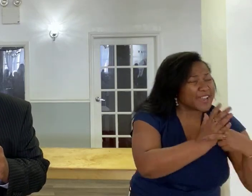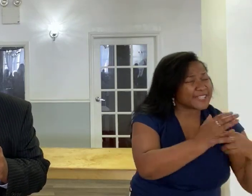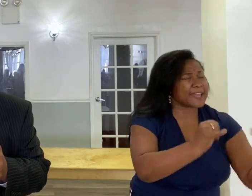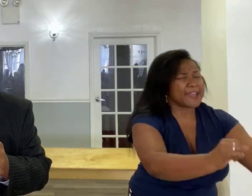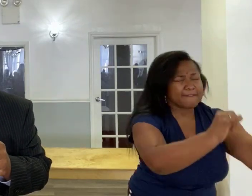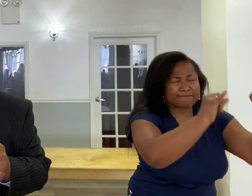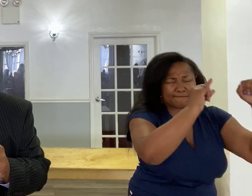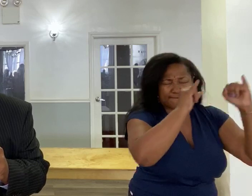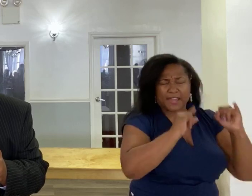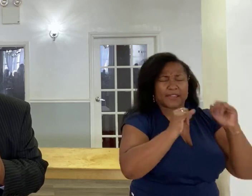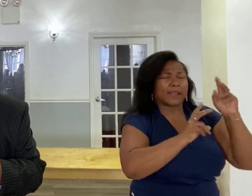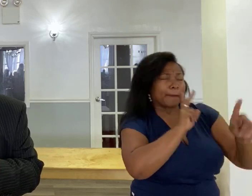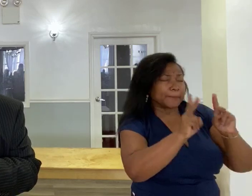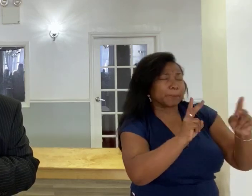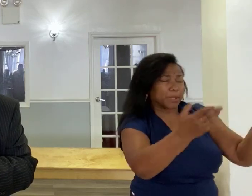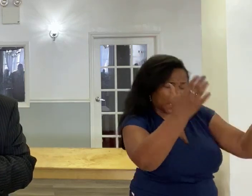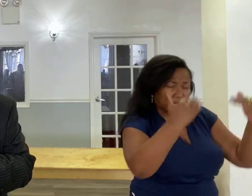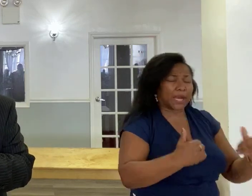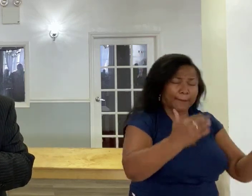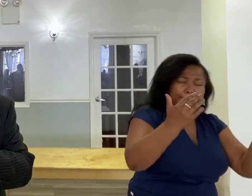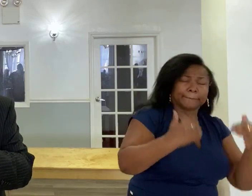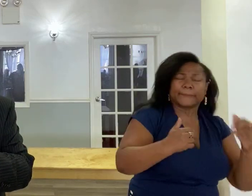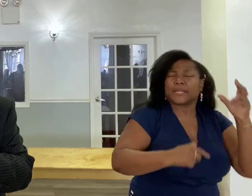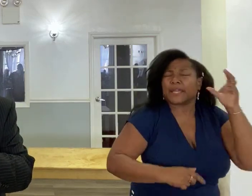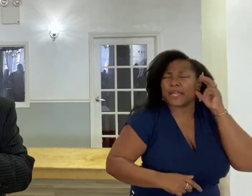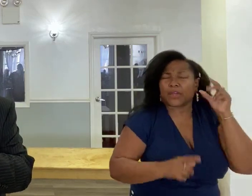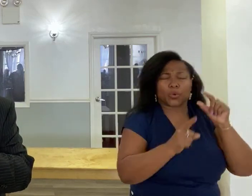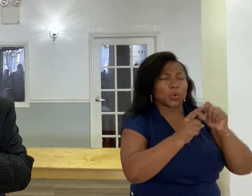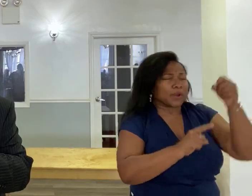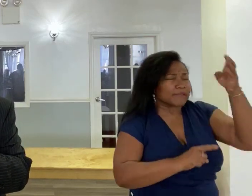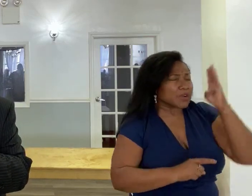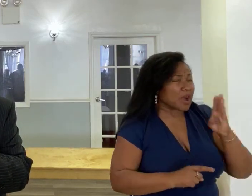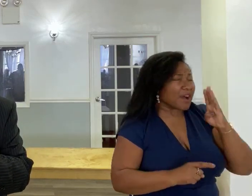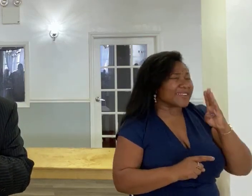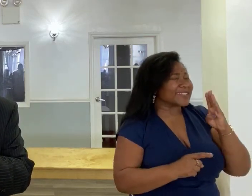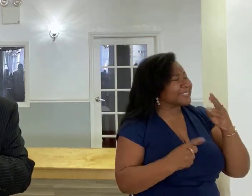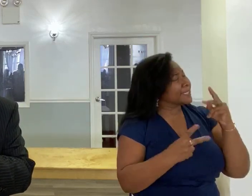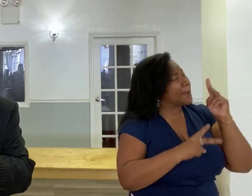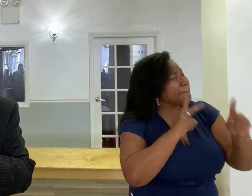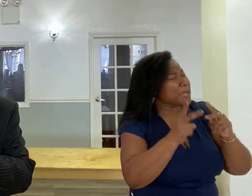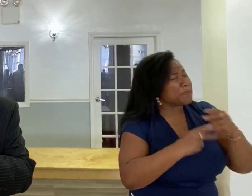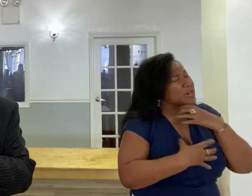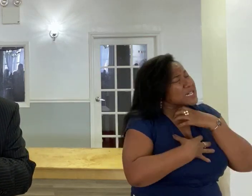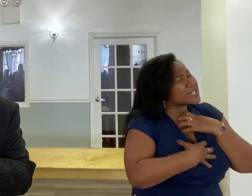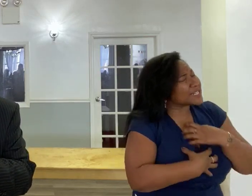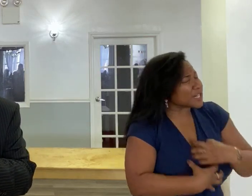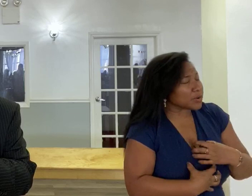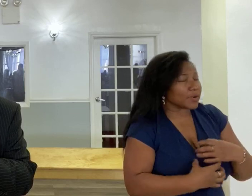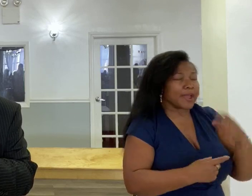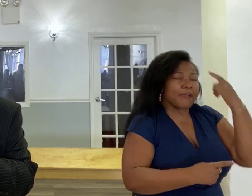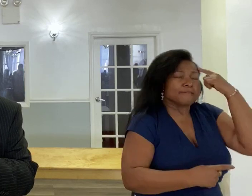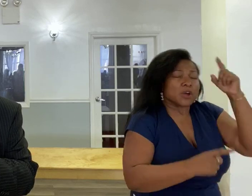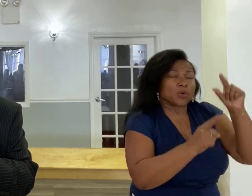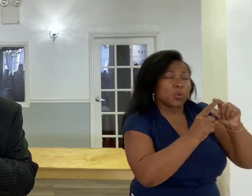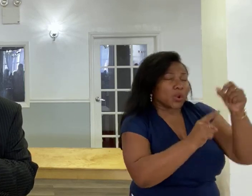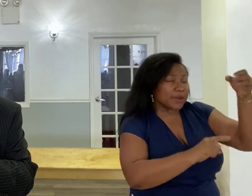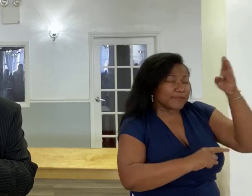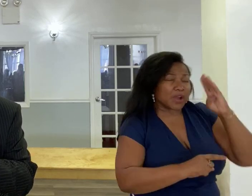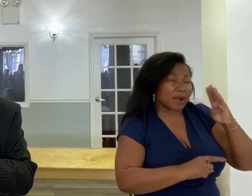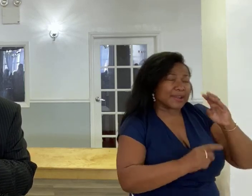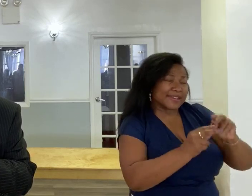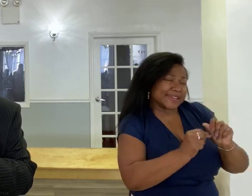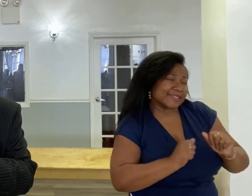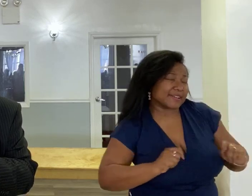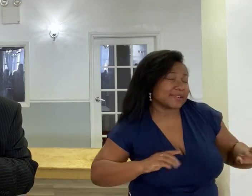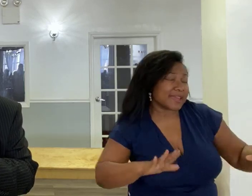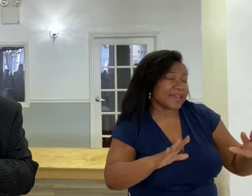people to come to hear the word of God. There's famine in the land, my friends. There's famine in the land, but it's for the word